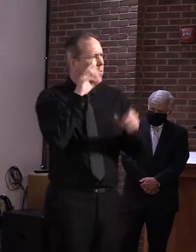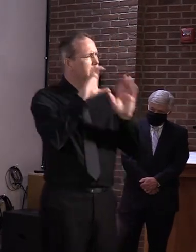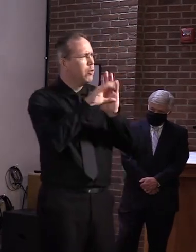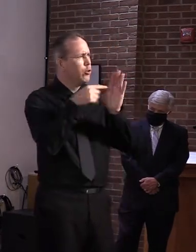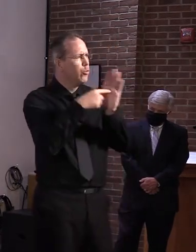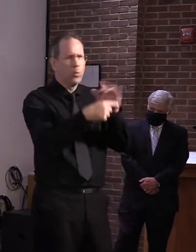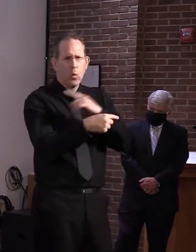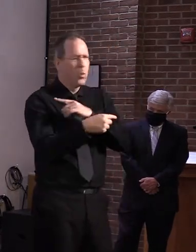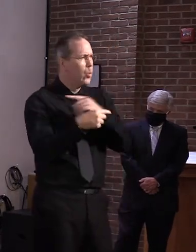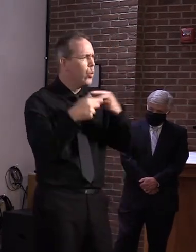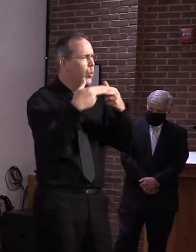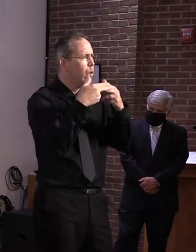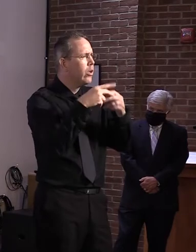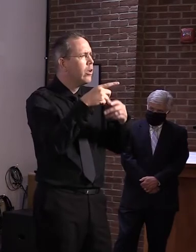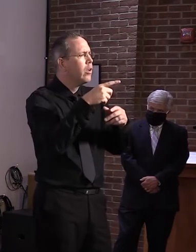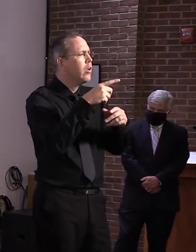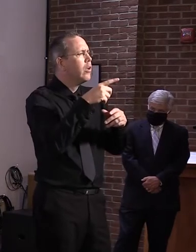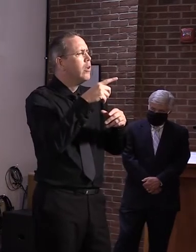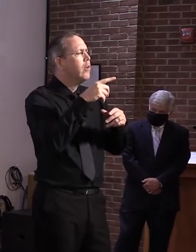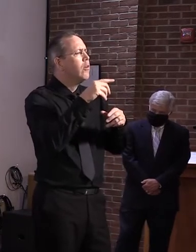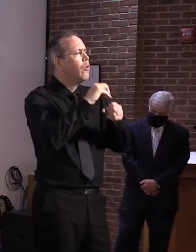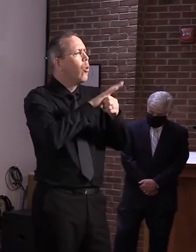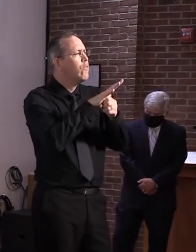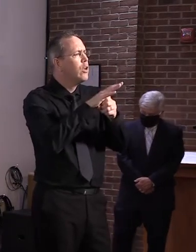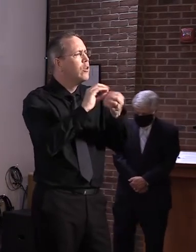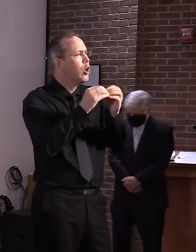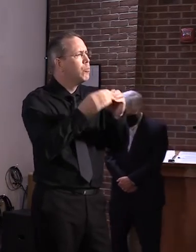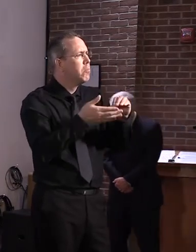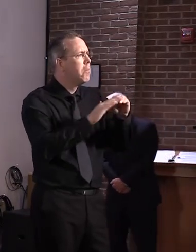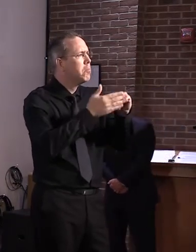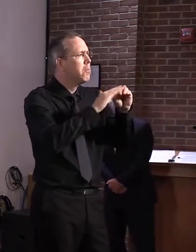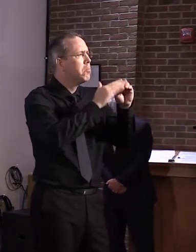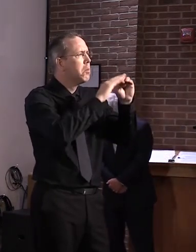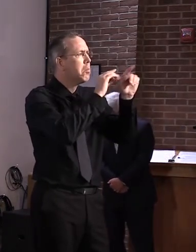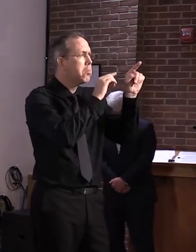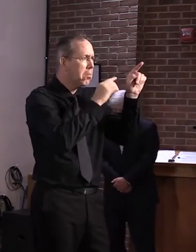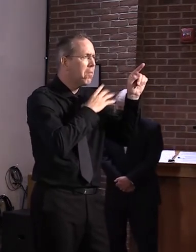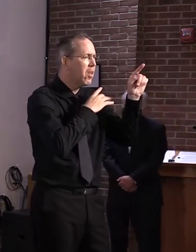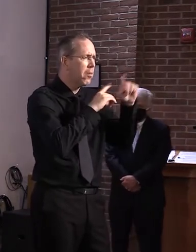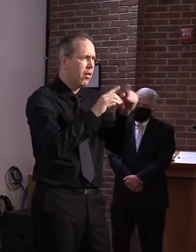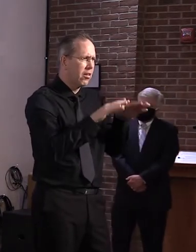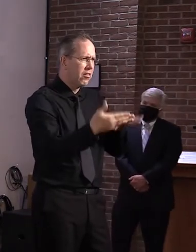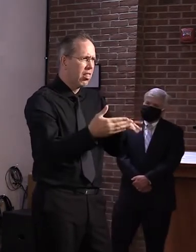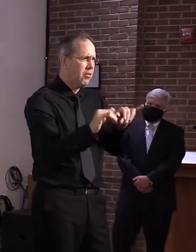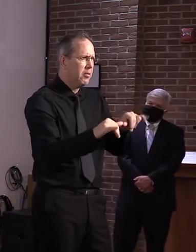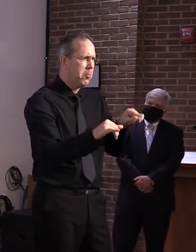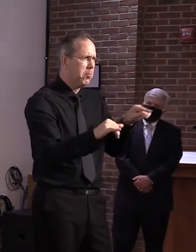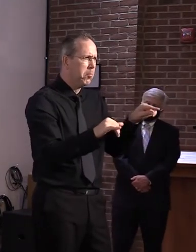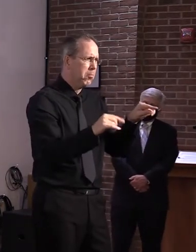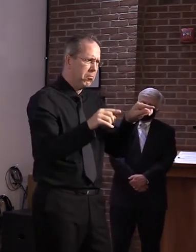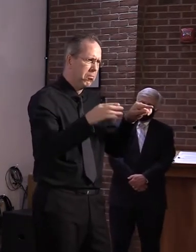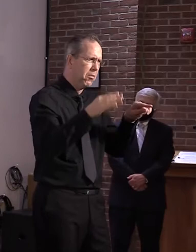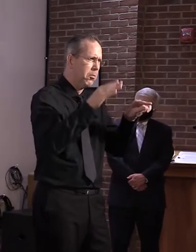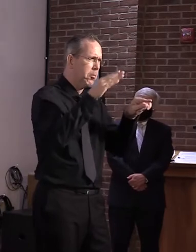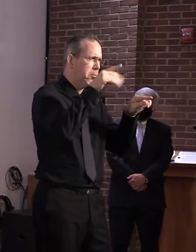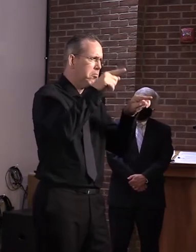They're talking on a nationwide basis, I presume, now. Yes, sir. Yeah, so